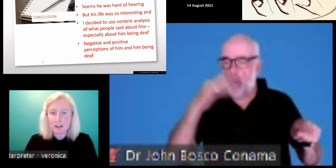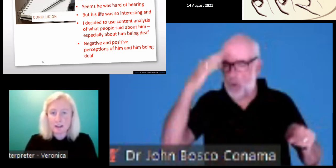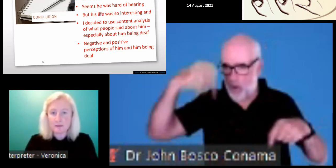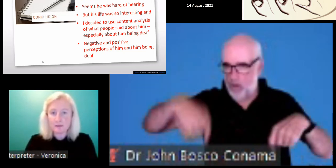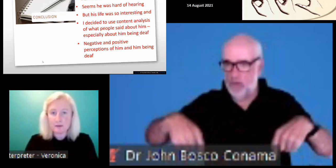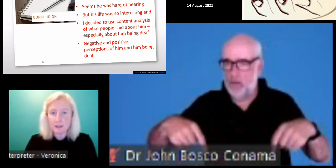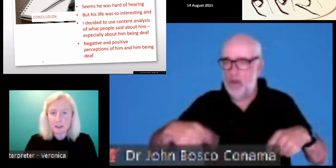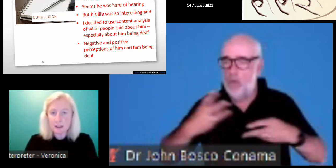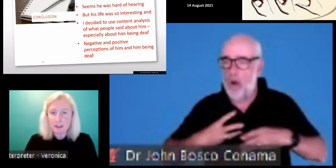existence.